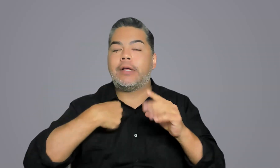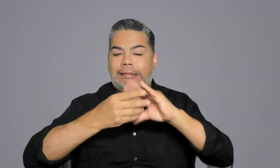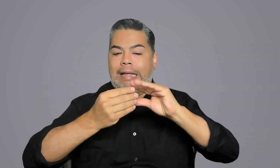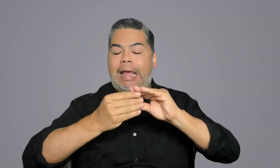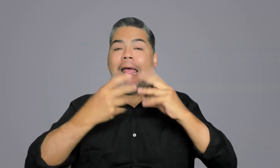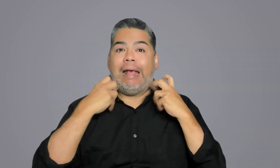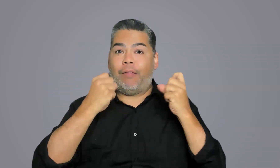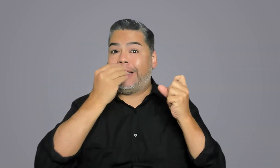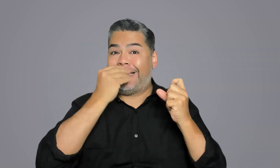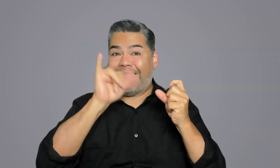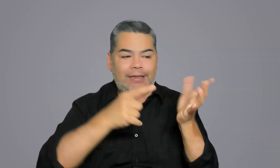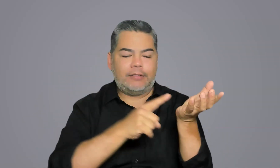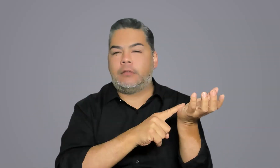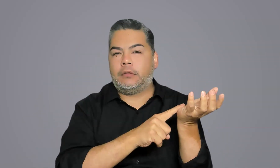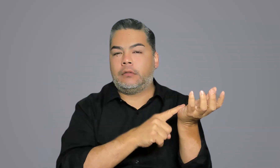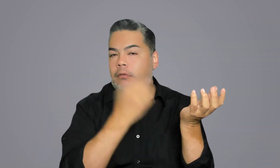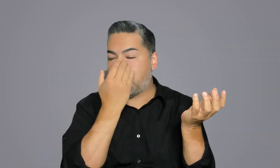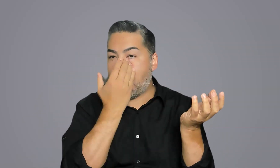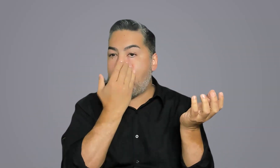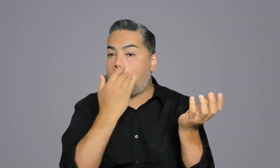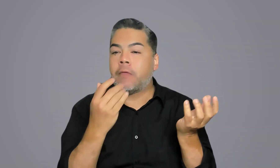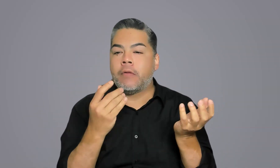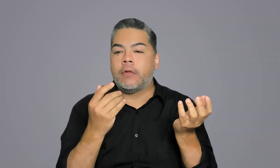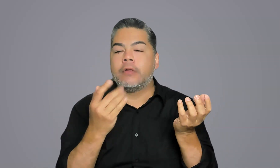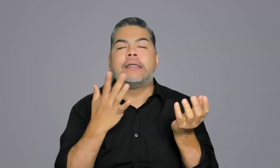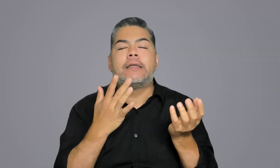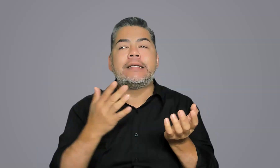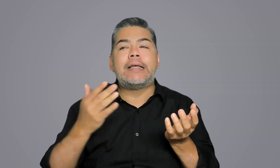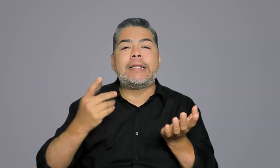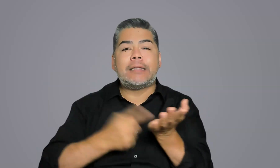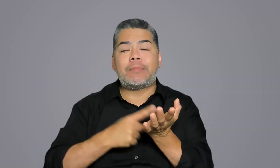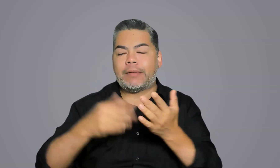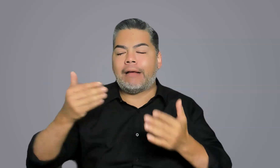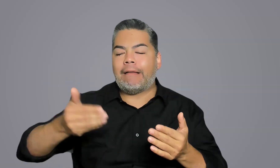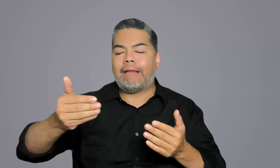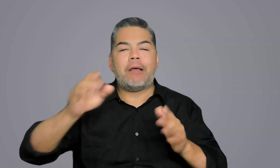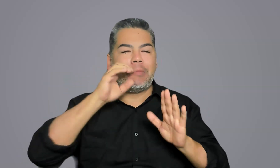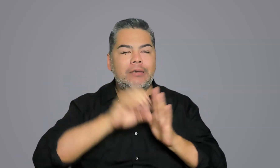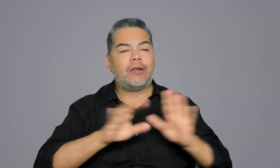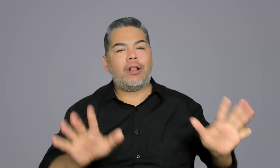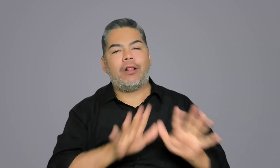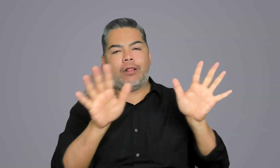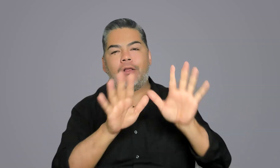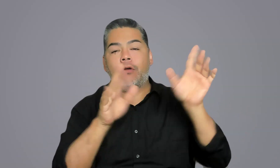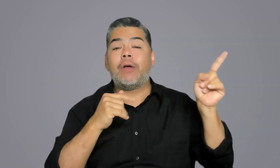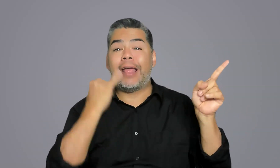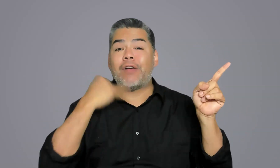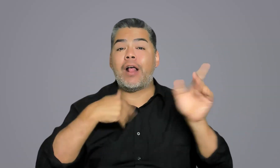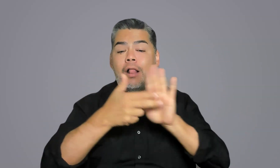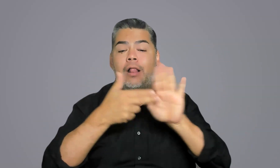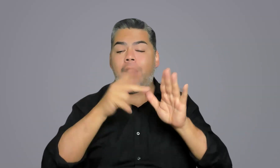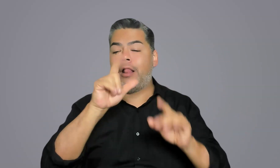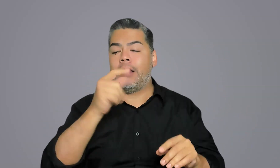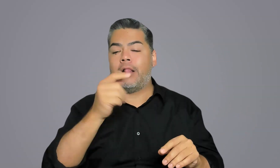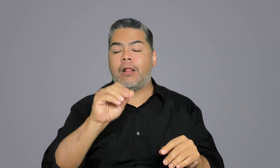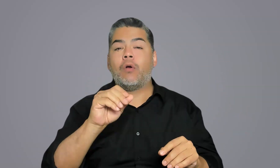context. There's very few instances where images are purely decorative. If I'm using a logo, it's because I want to make sure that people know that